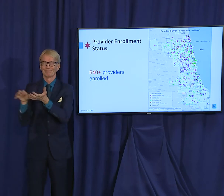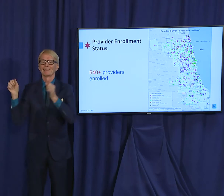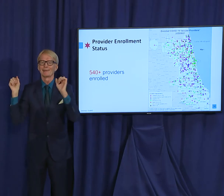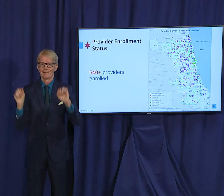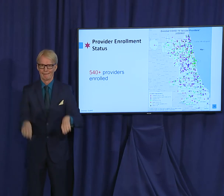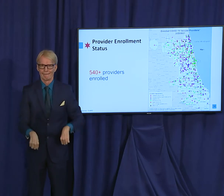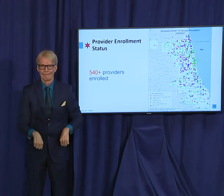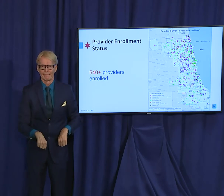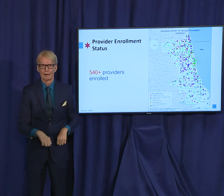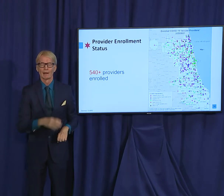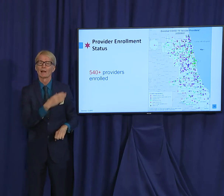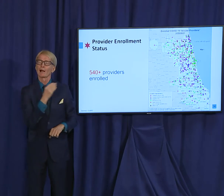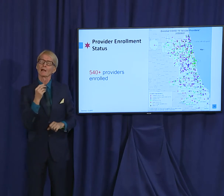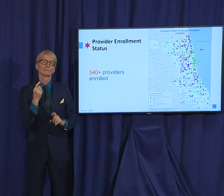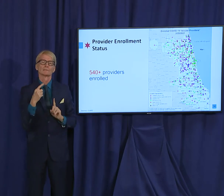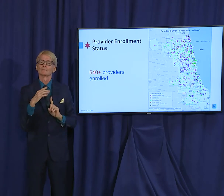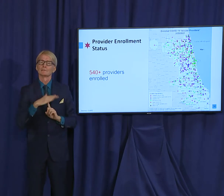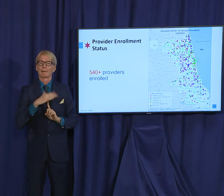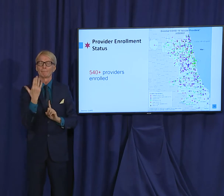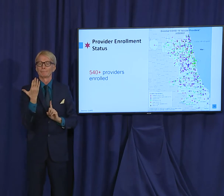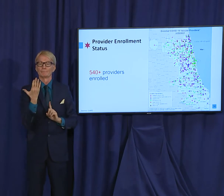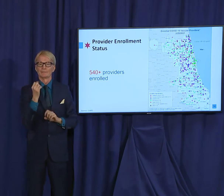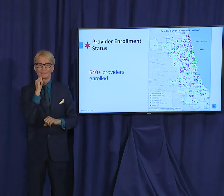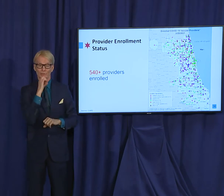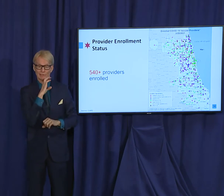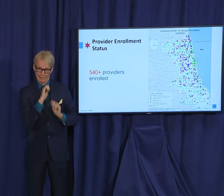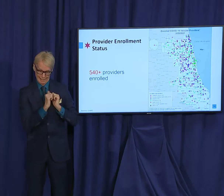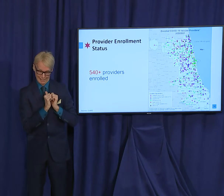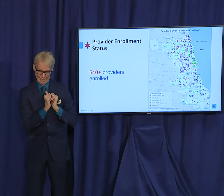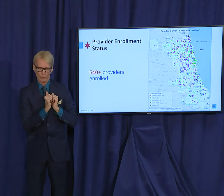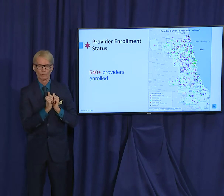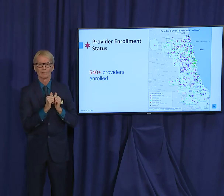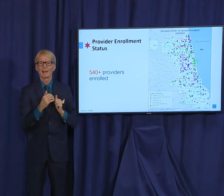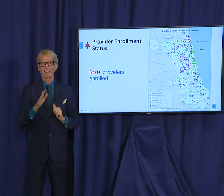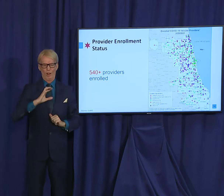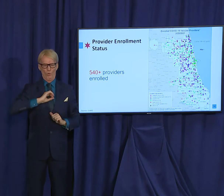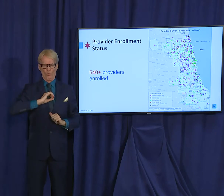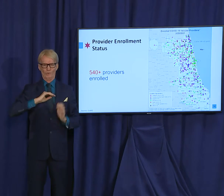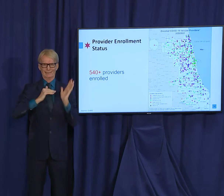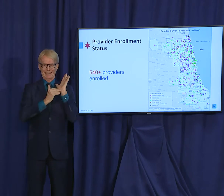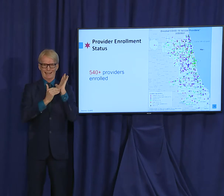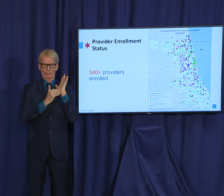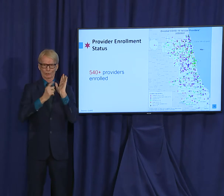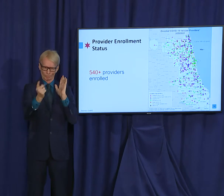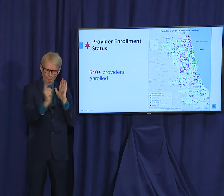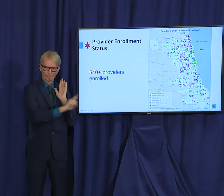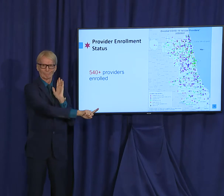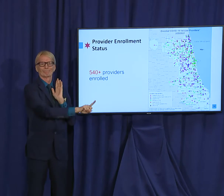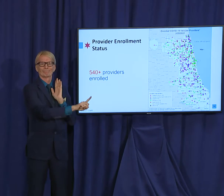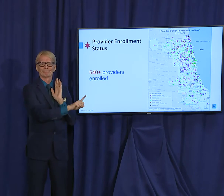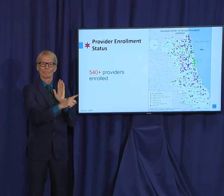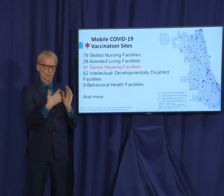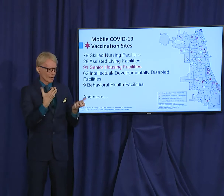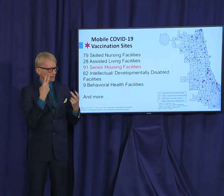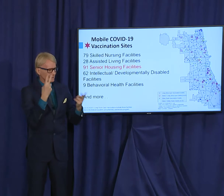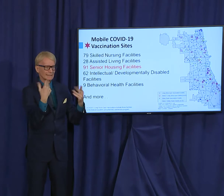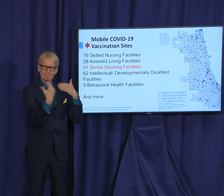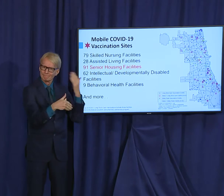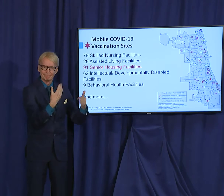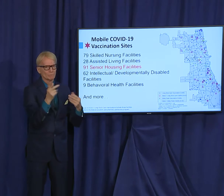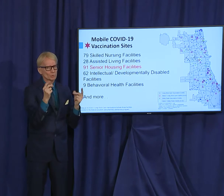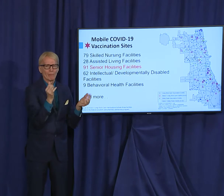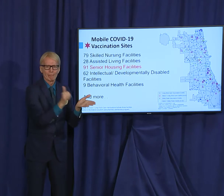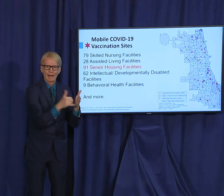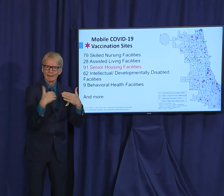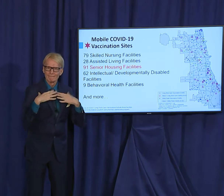Chicago, including seniors, are getting vaccinated is by their healthcare provider. It's a best practice, and it's one that we want to see continue.